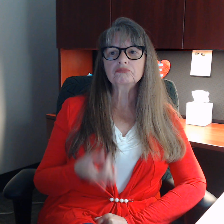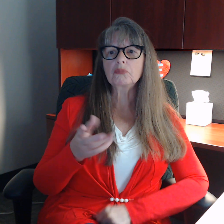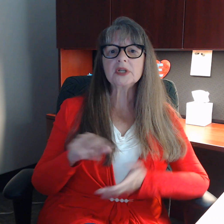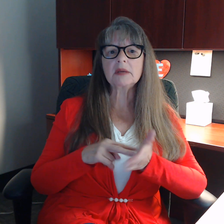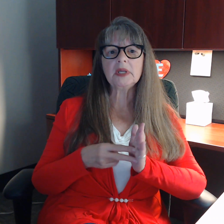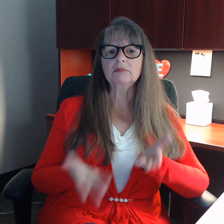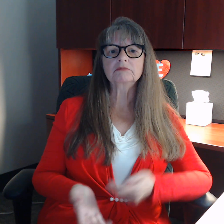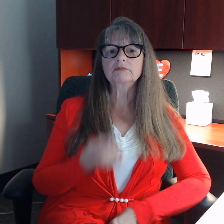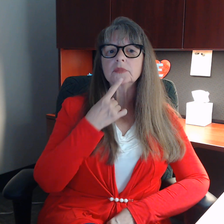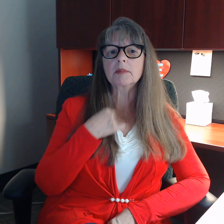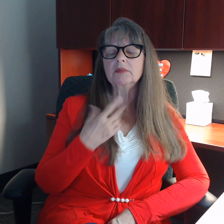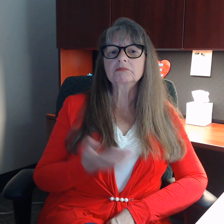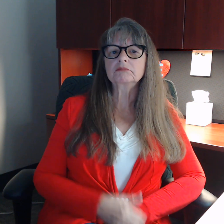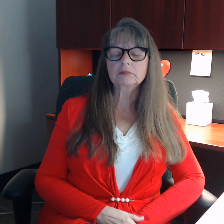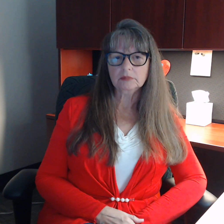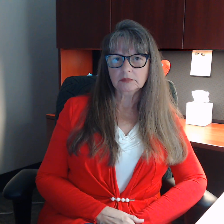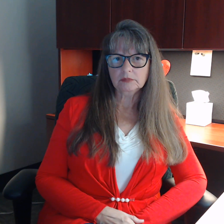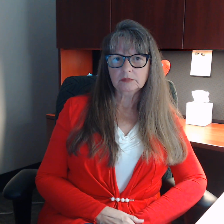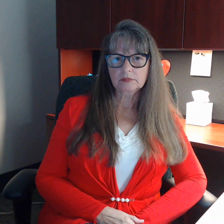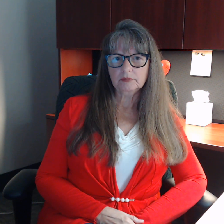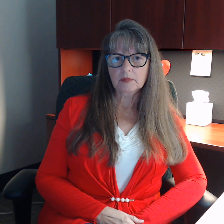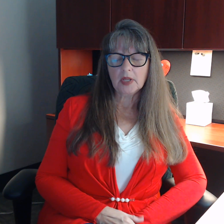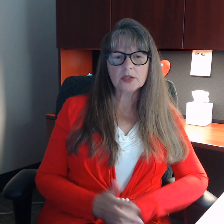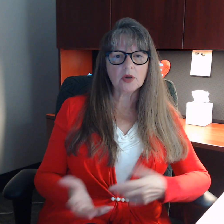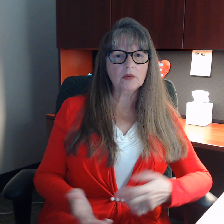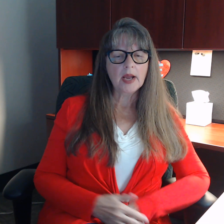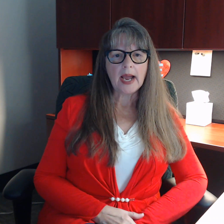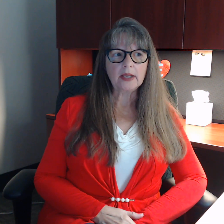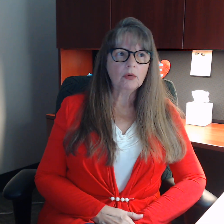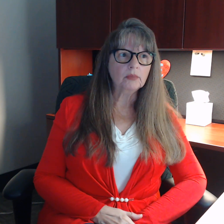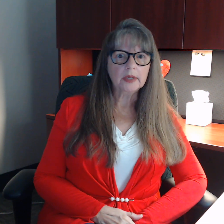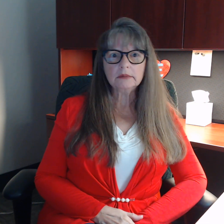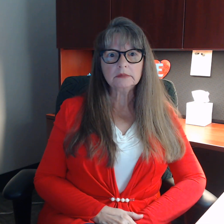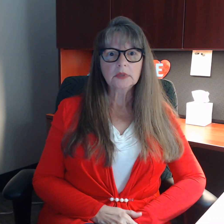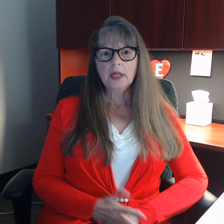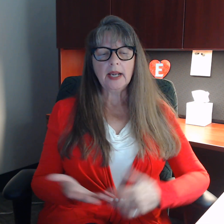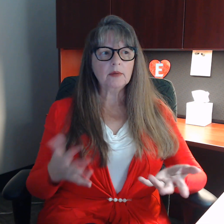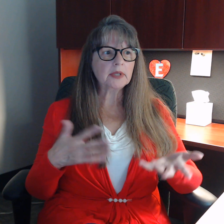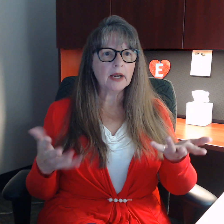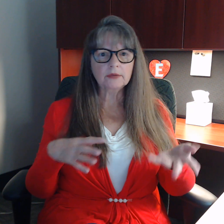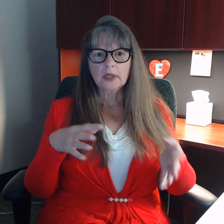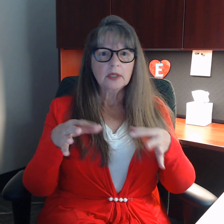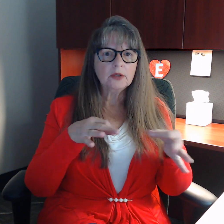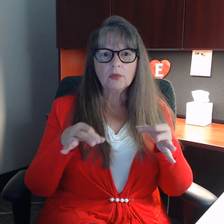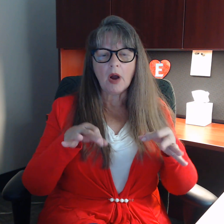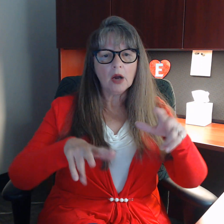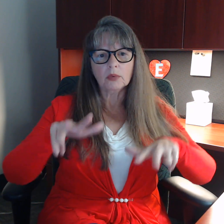what does that mean? Tell me. And so I go, well, and I would kind of,